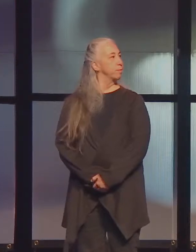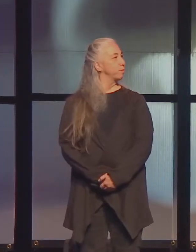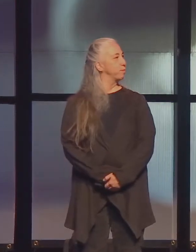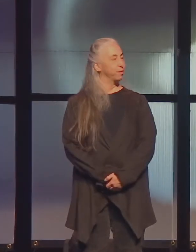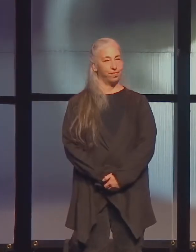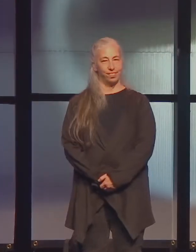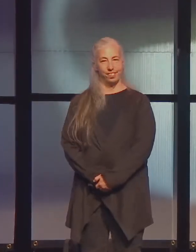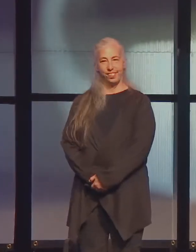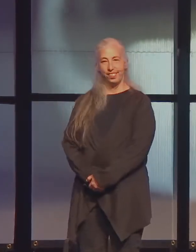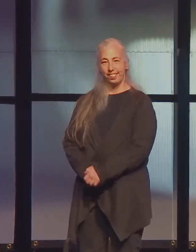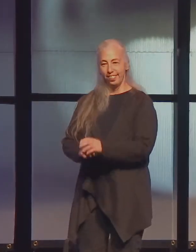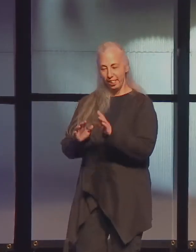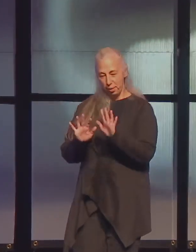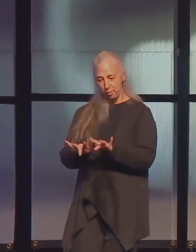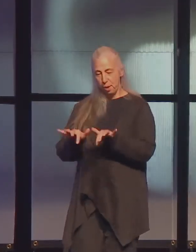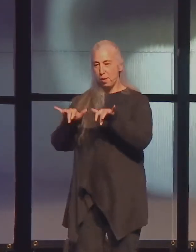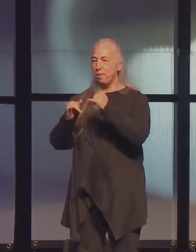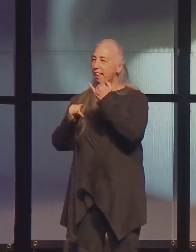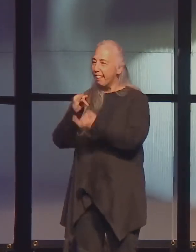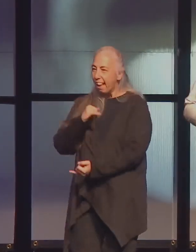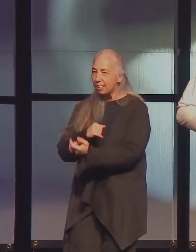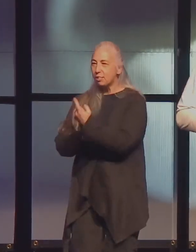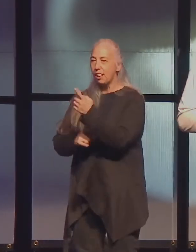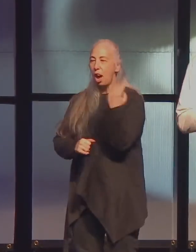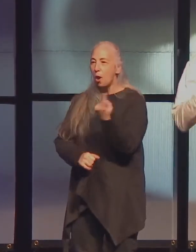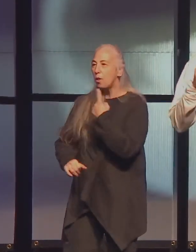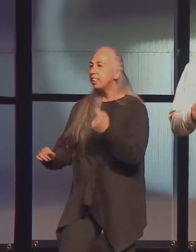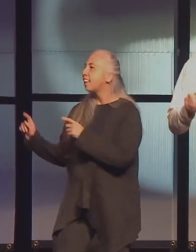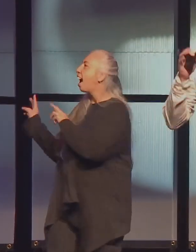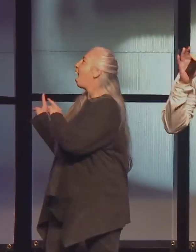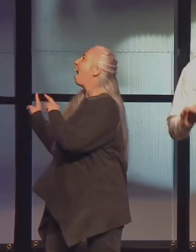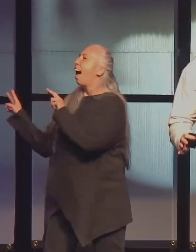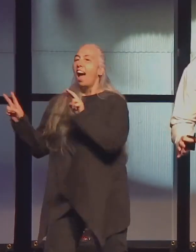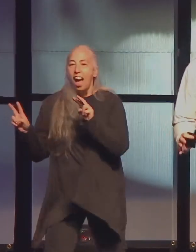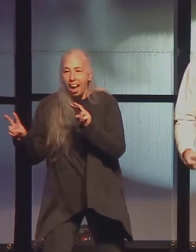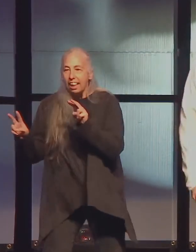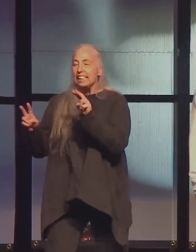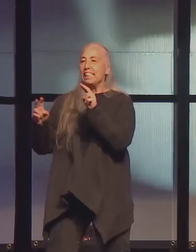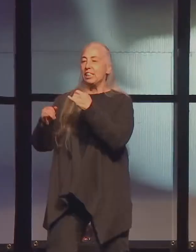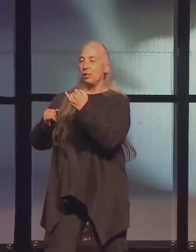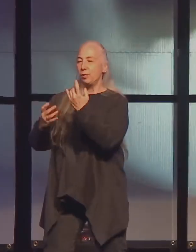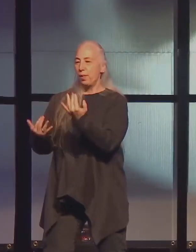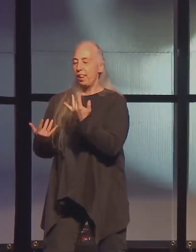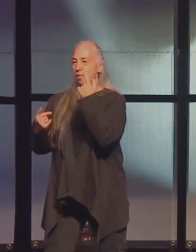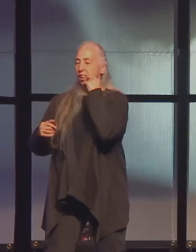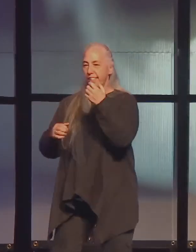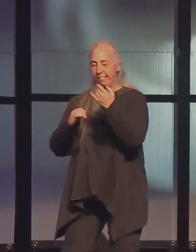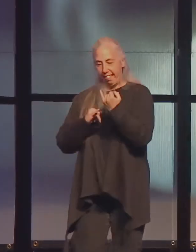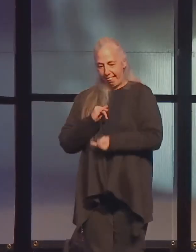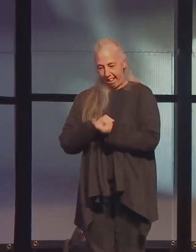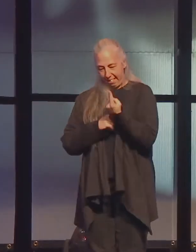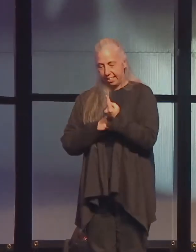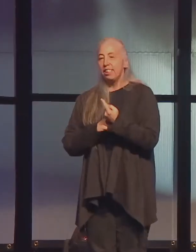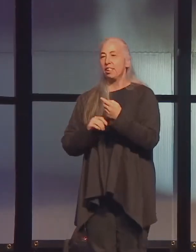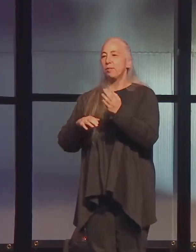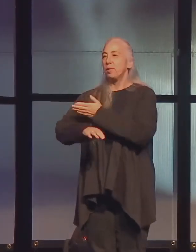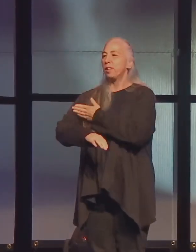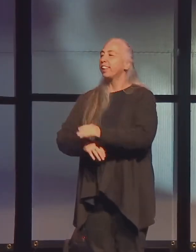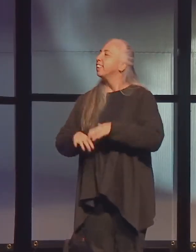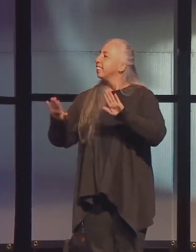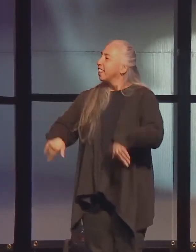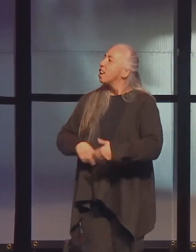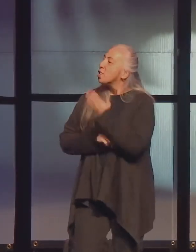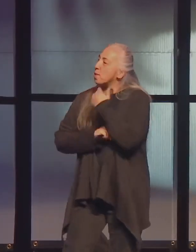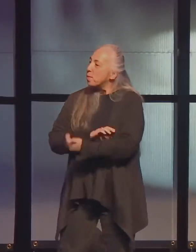It's always that one last chord on that one. I learned, don't jump the chord. Don't do it. Hey, good morning. It is wonderful to